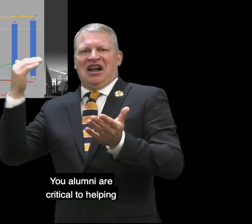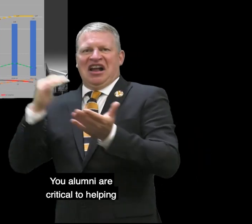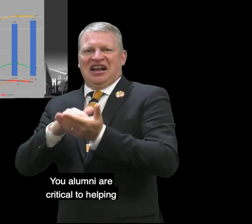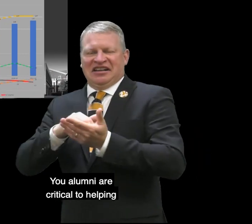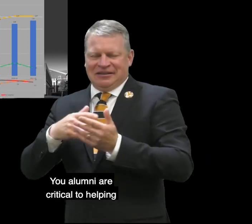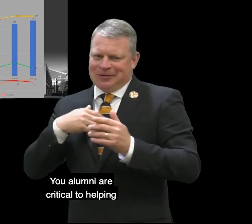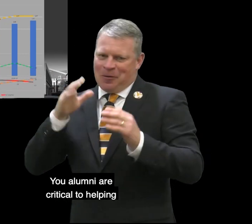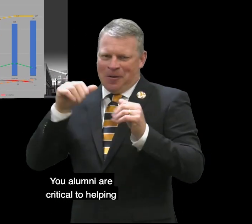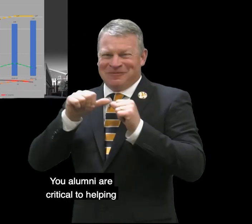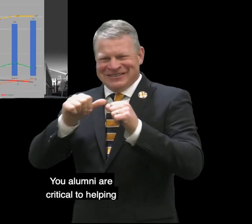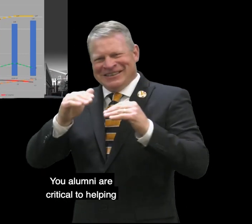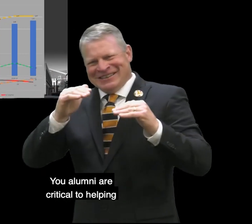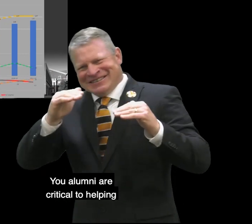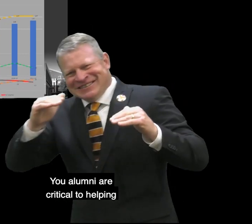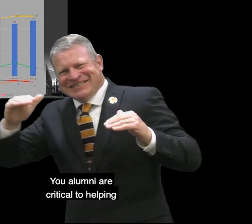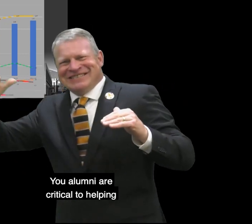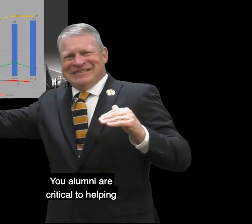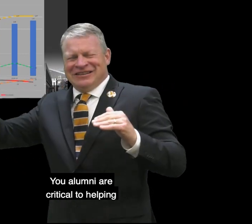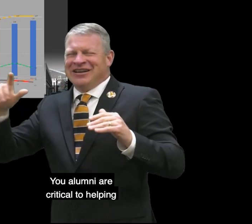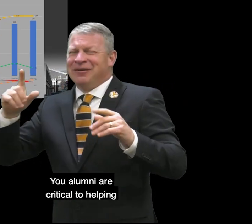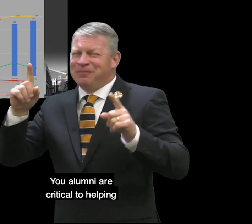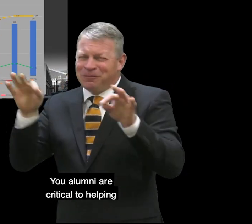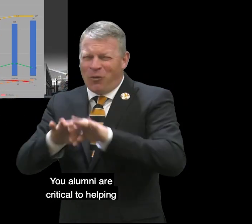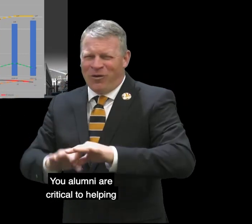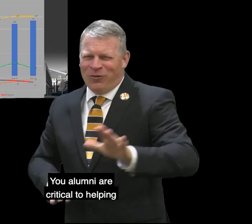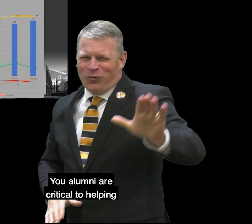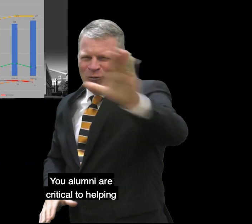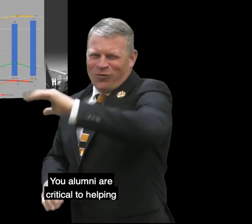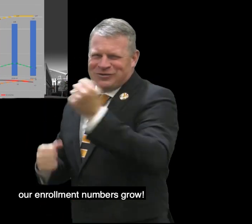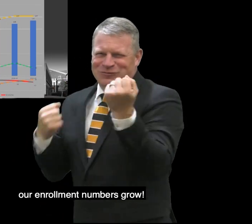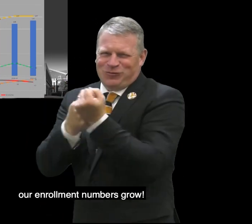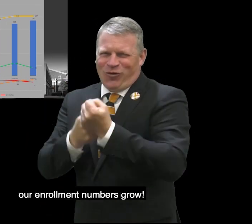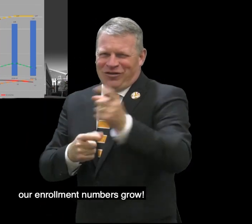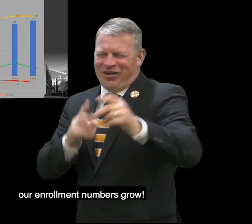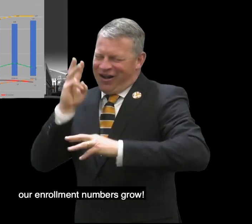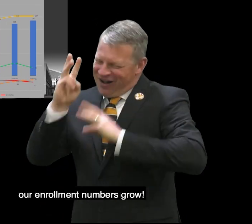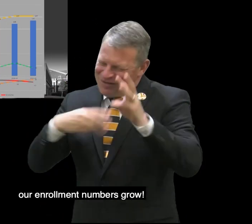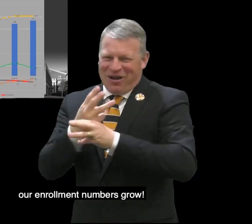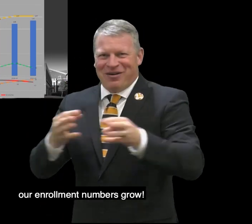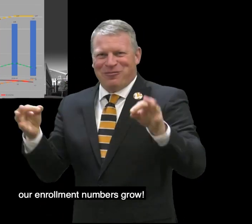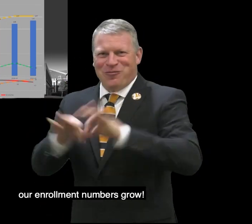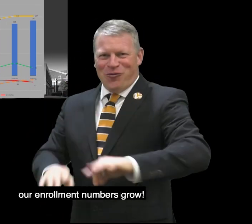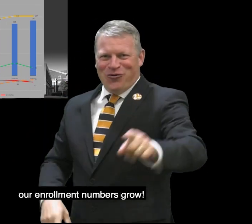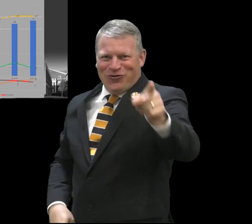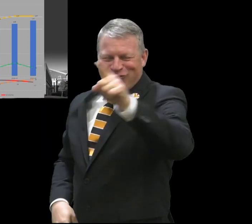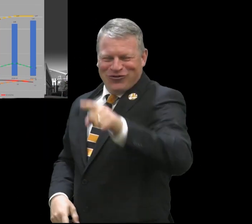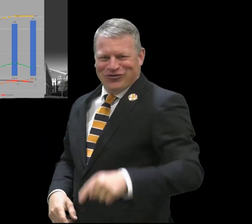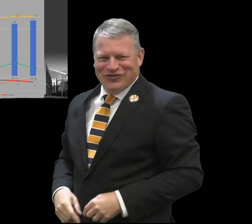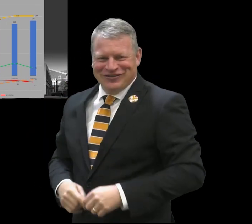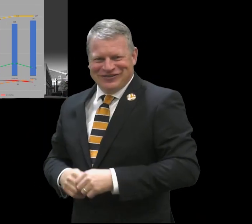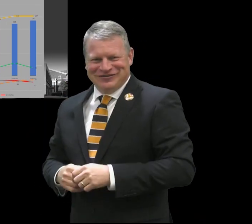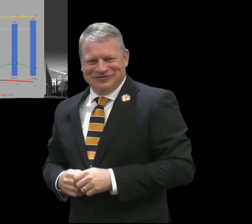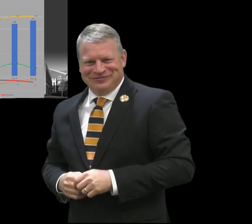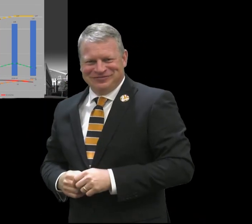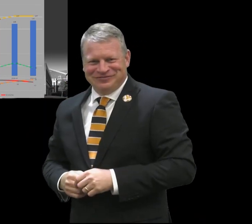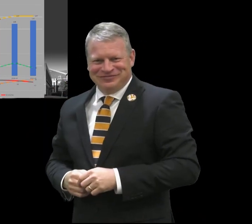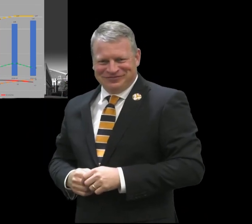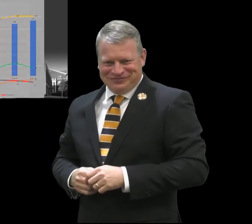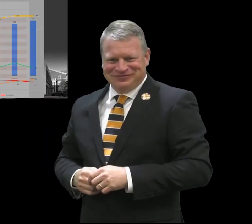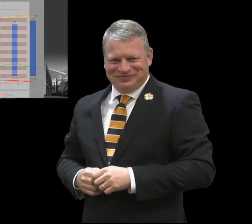students per year, so we hope that trend continues, but we need your support. You alumni are critical to helping our enrollment